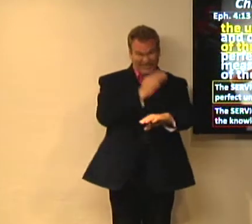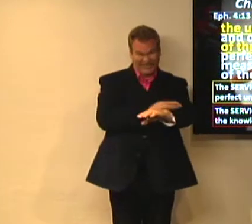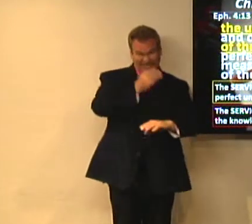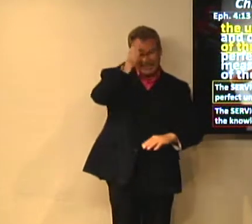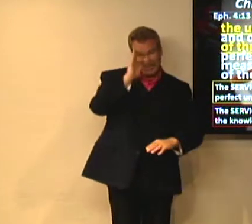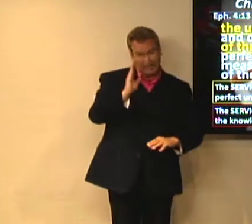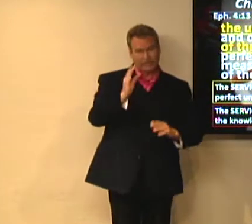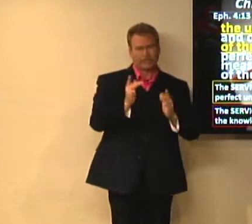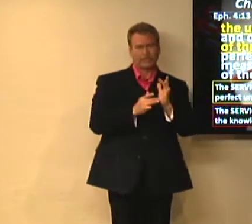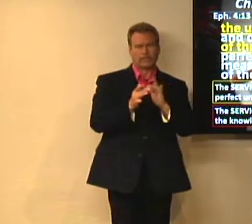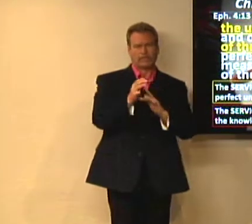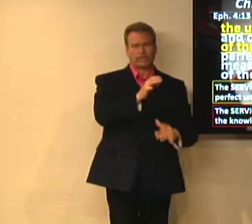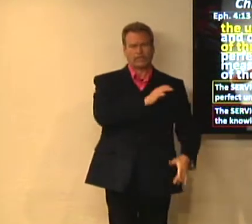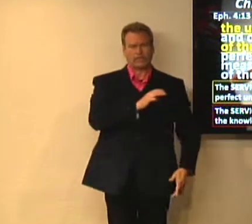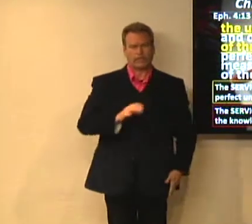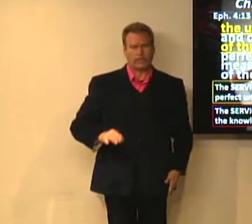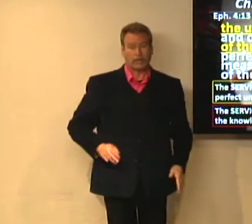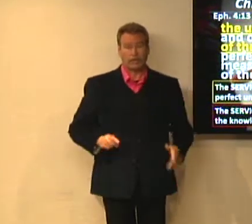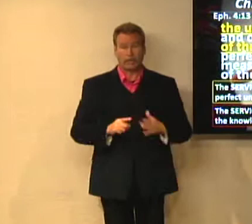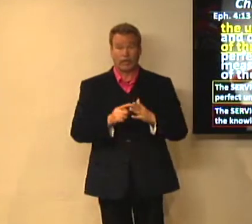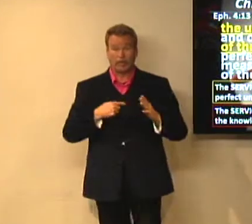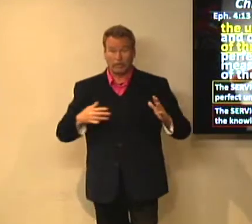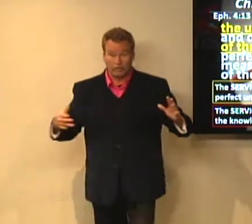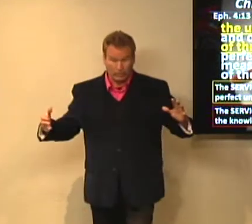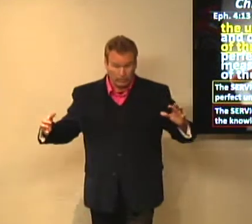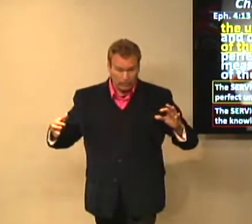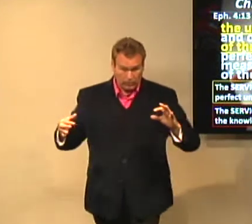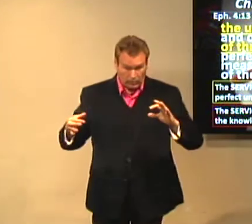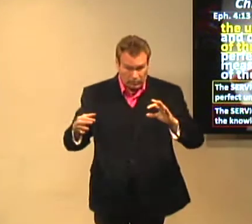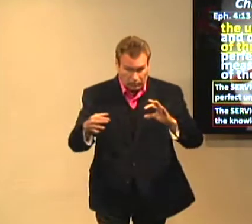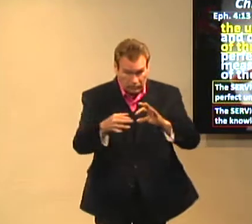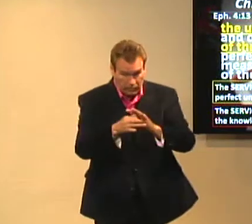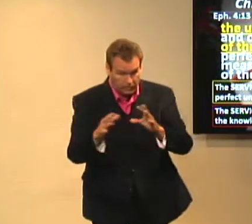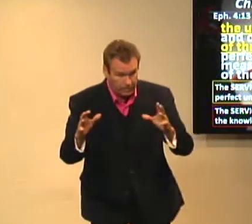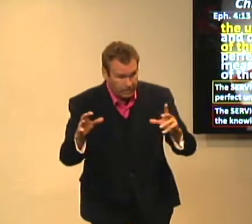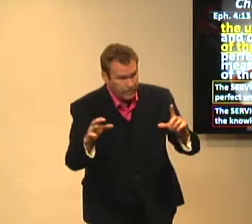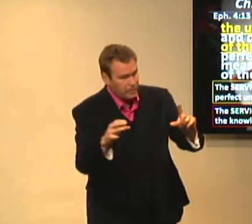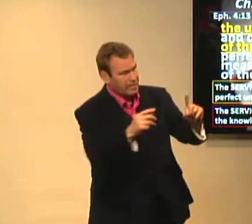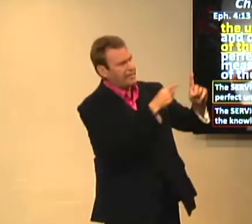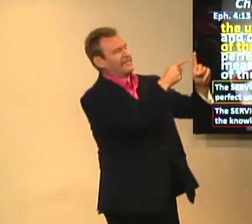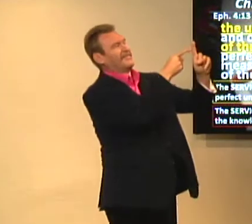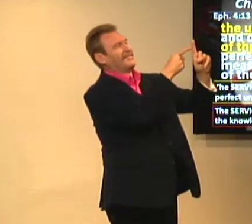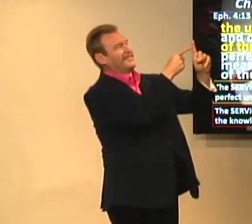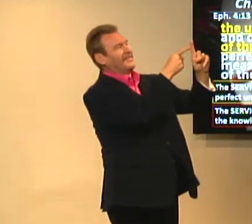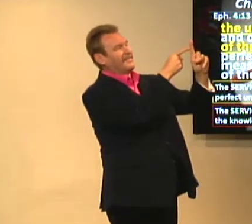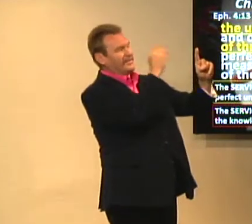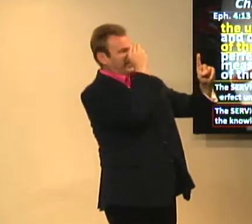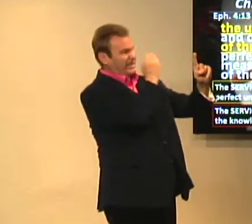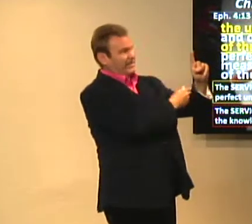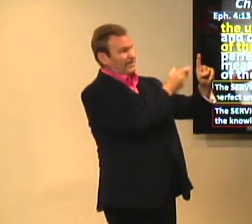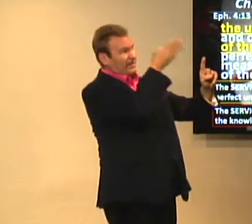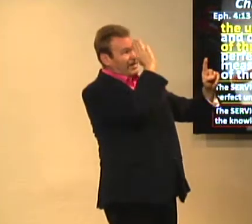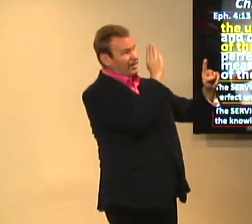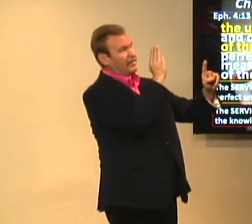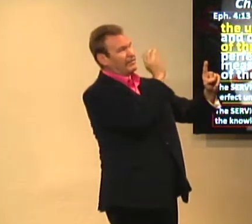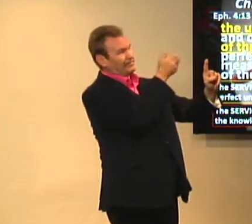The knowledge of who? It's very clear, the knowledge of the Son of God, that all of us come together in unity to turn to one